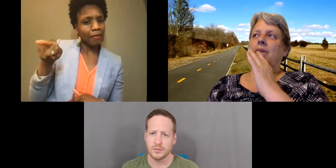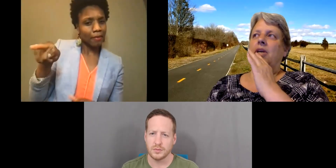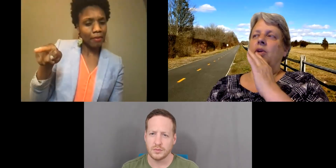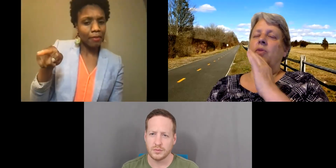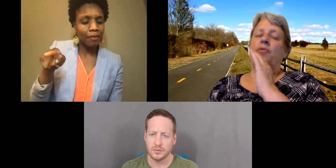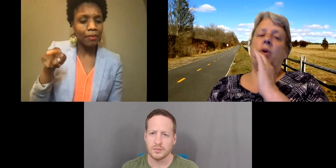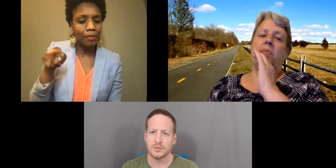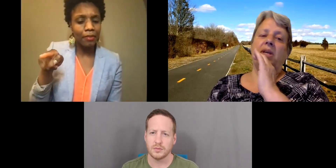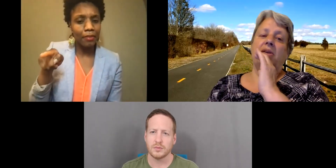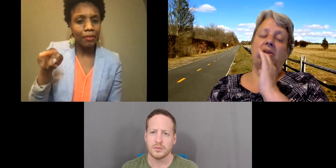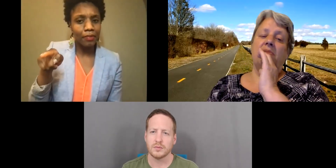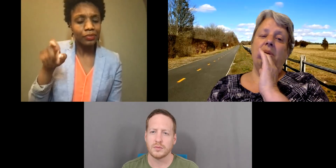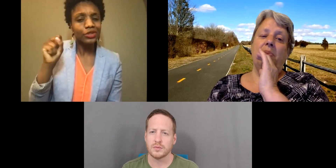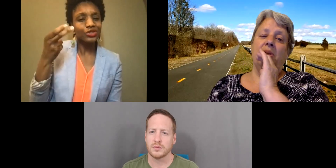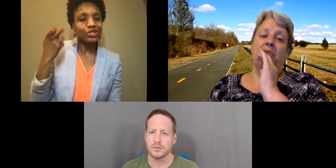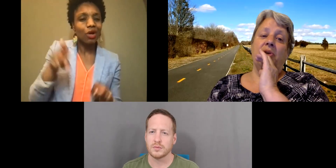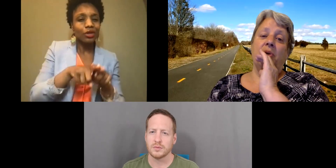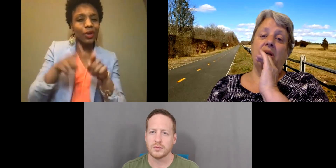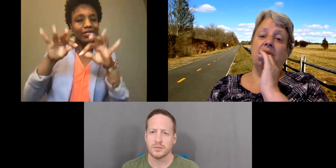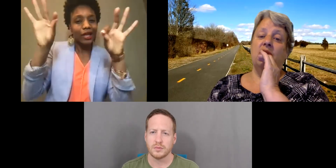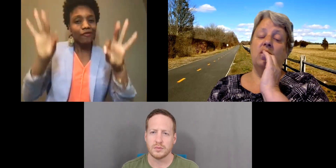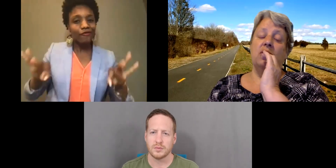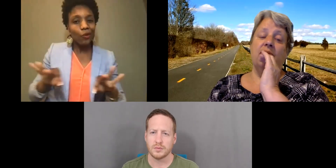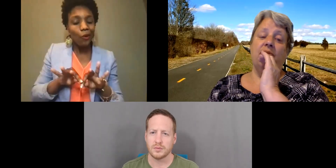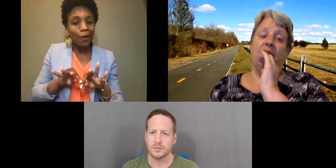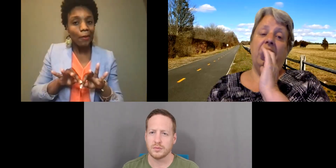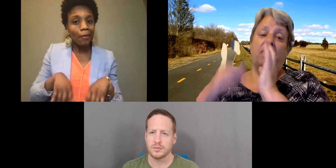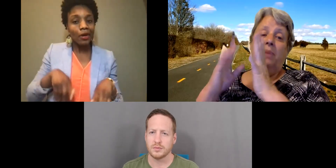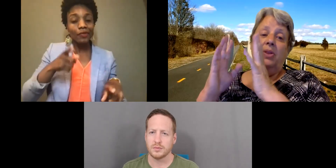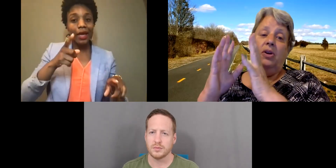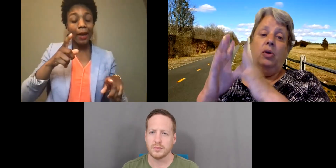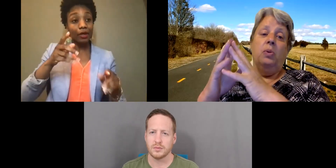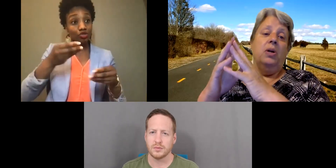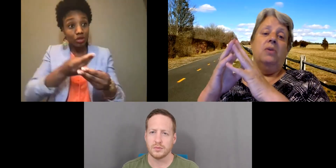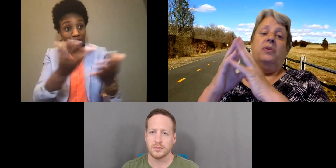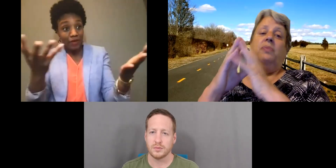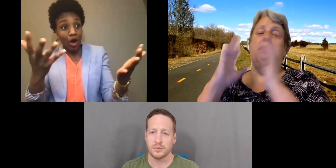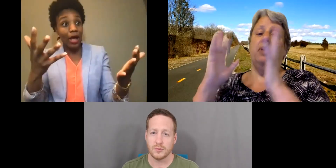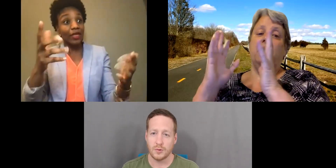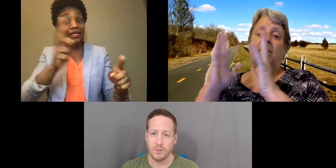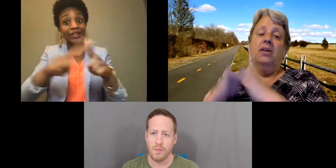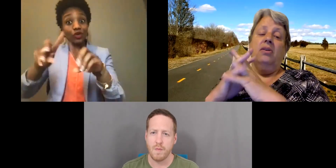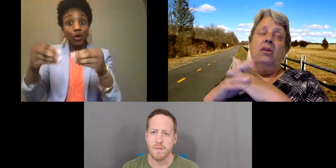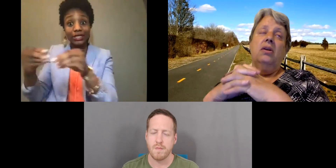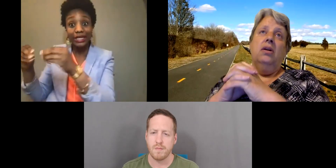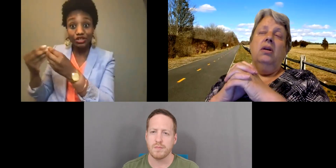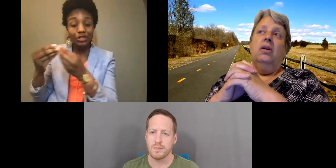the form that people in different organizations can fill out about their coworkers or people they think are doing